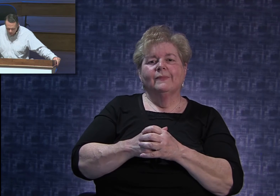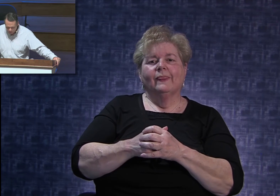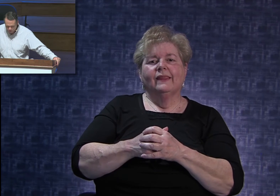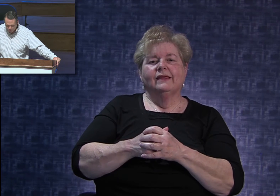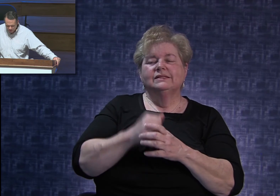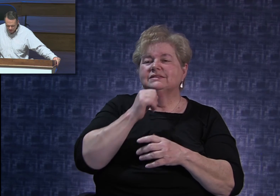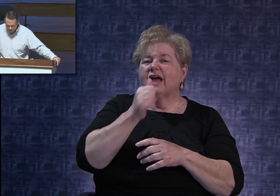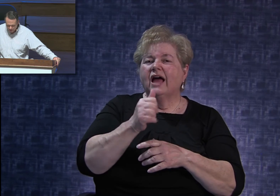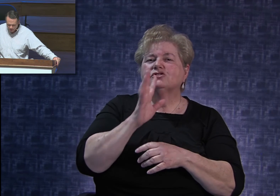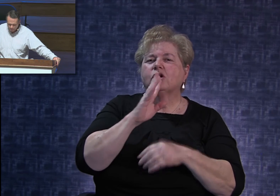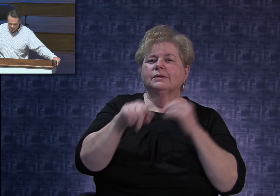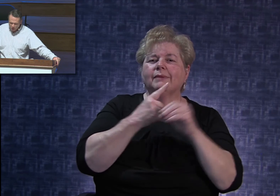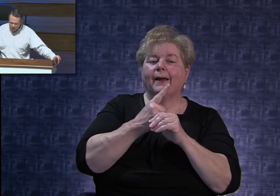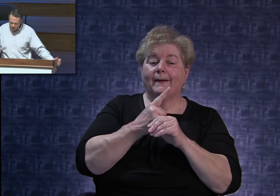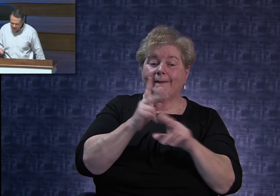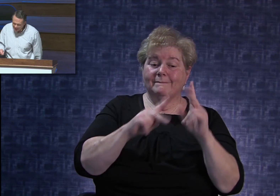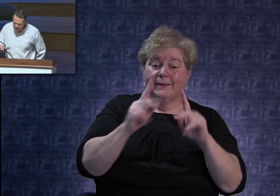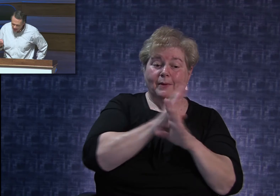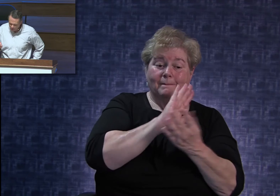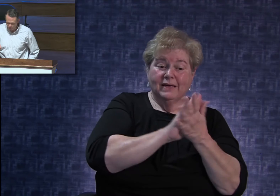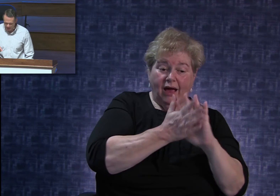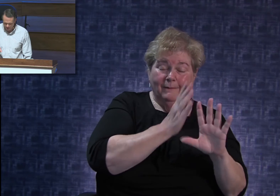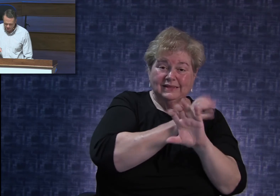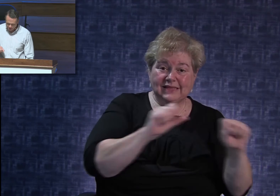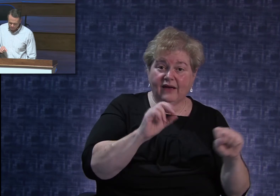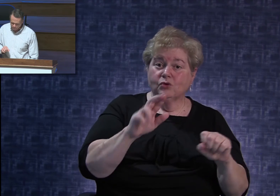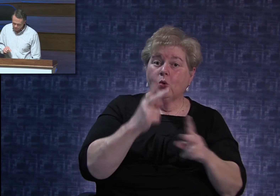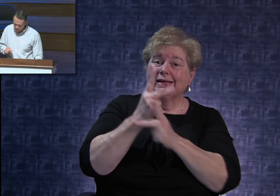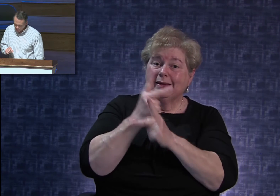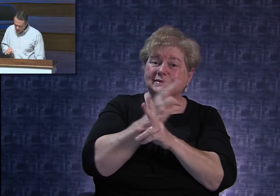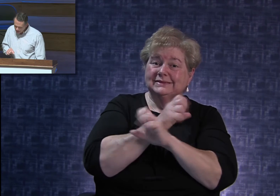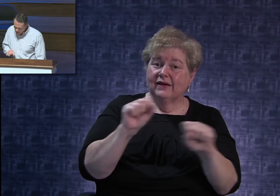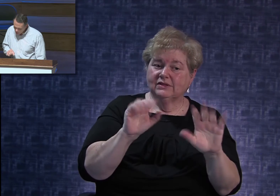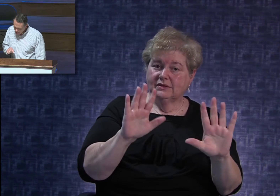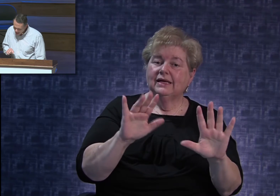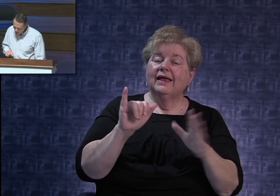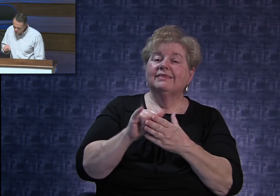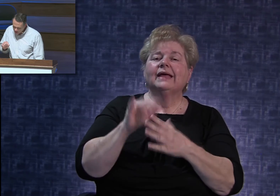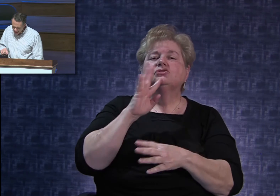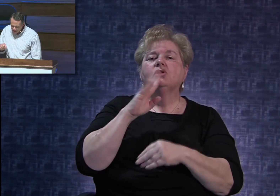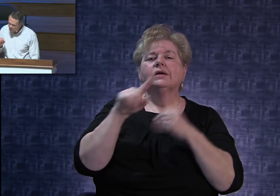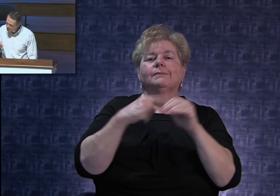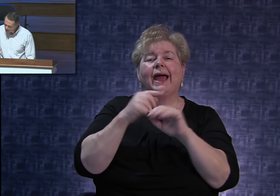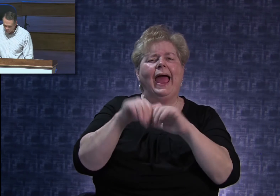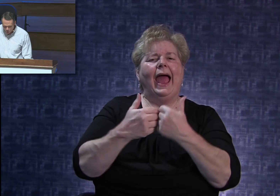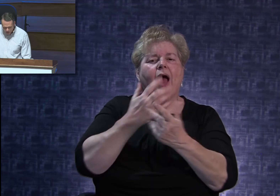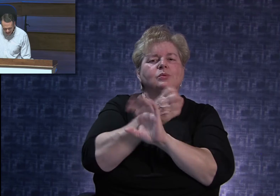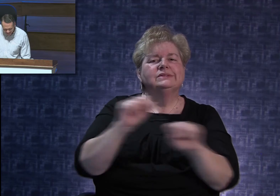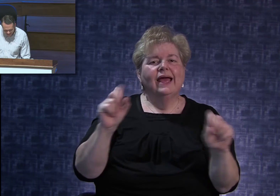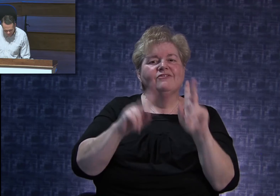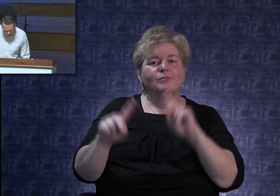saved people persevering. Rather, it is an ethical text dealing with how saved